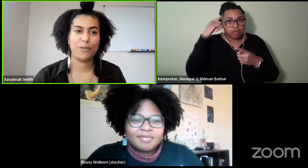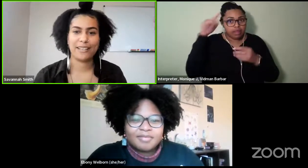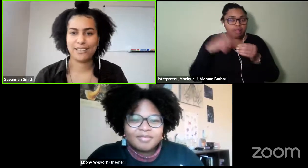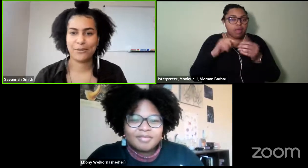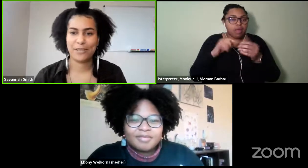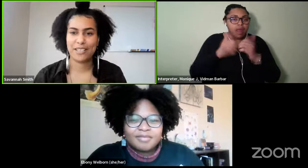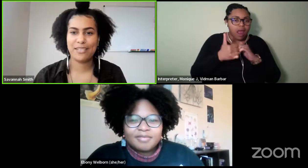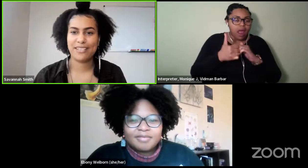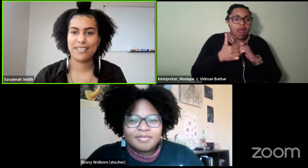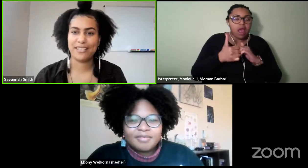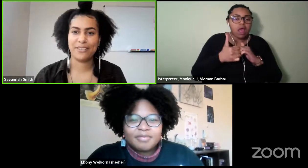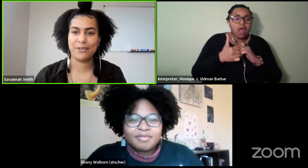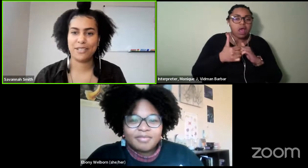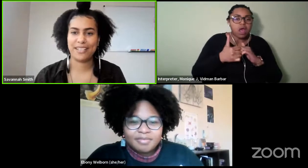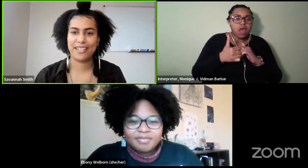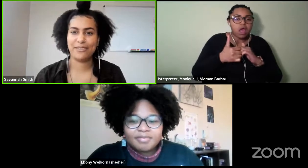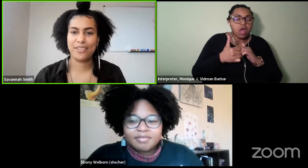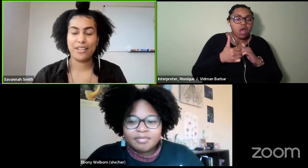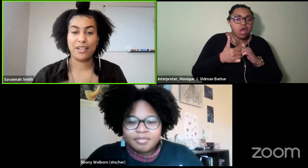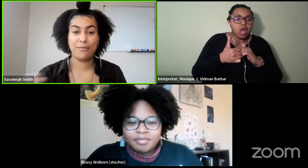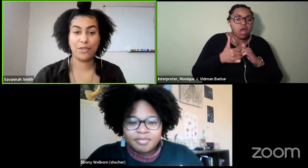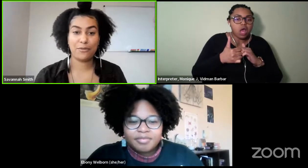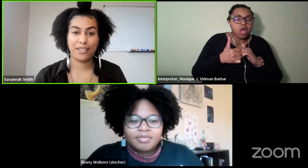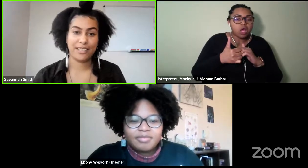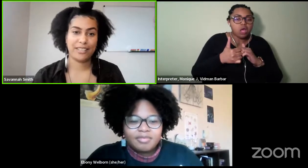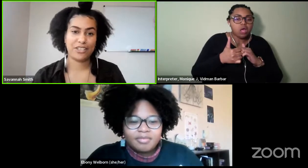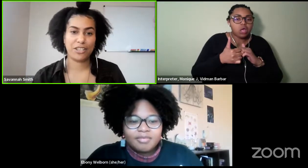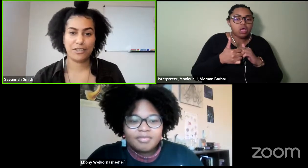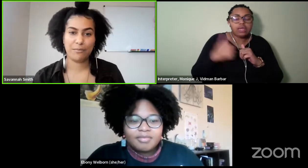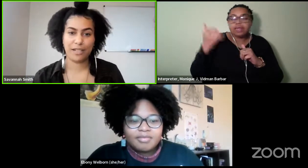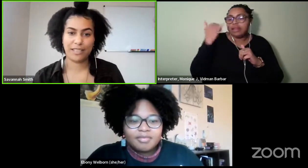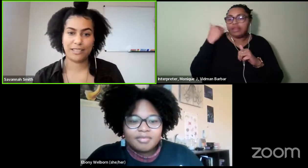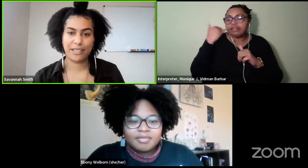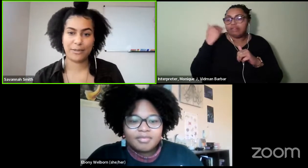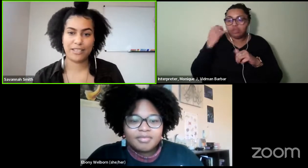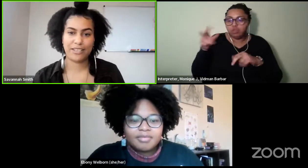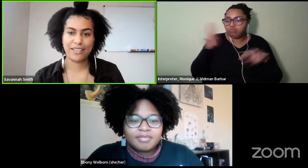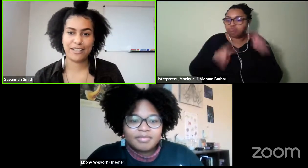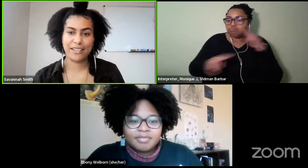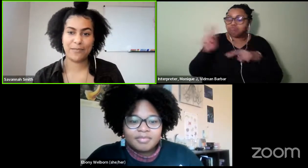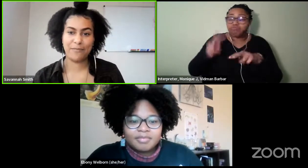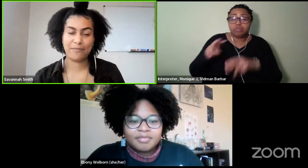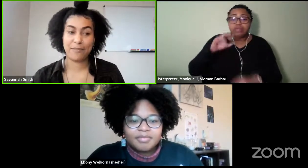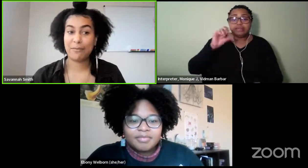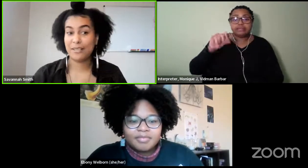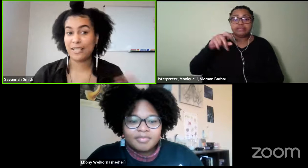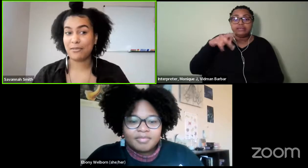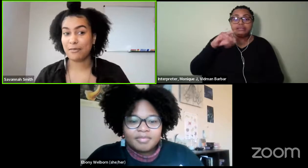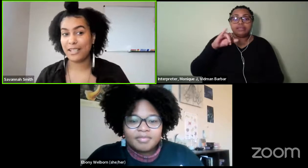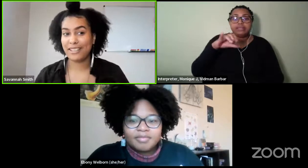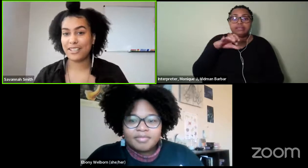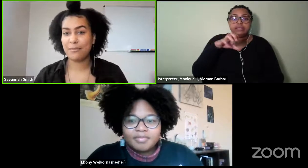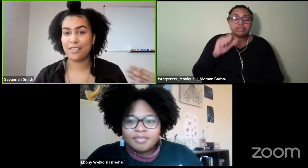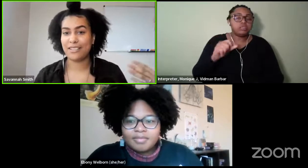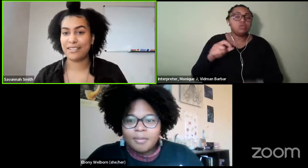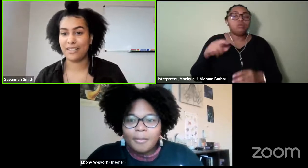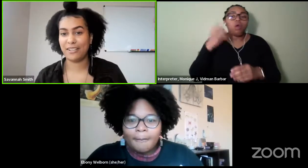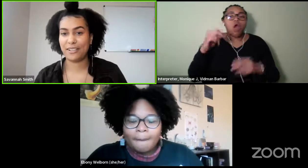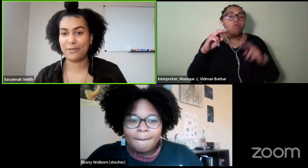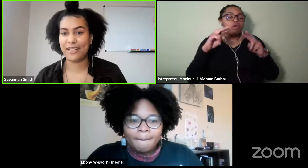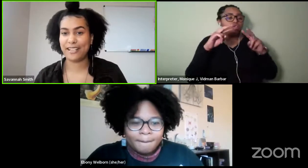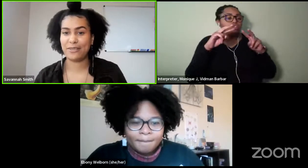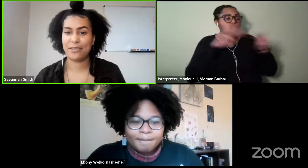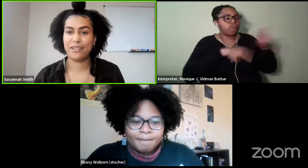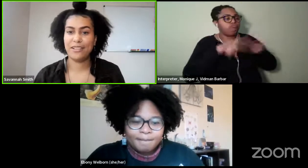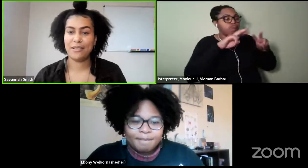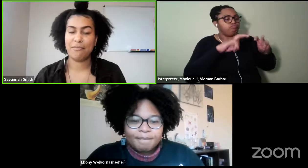we're co-regulatory species that are always kind of observing each other's body language. Maybe sometimes we're making assumptions that